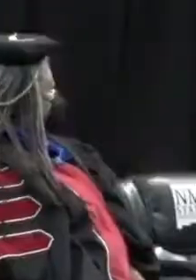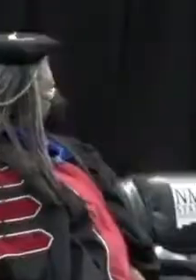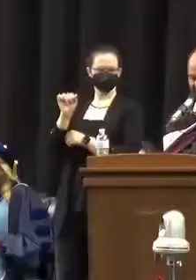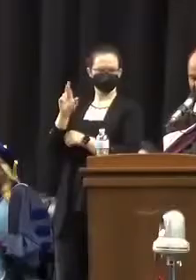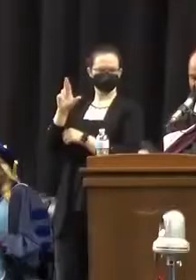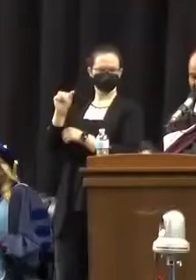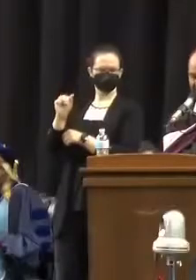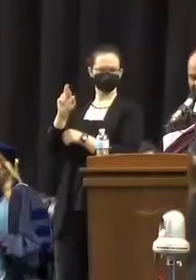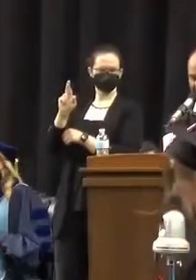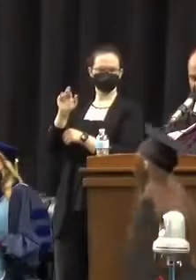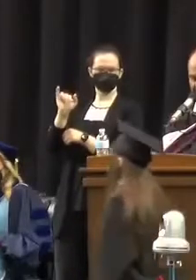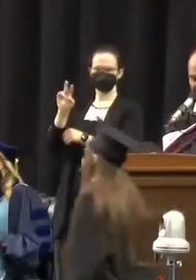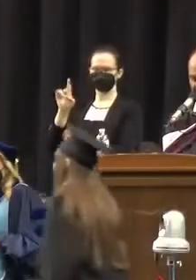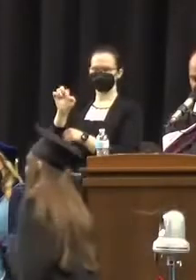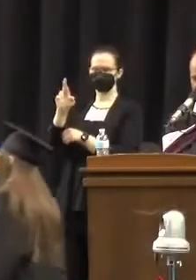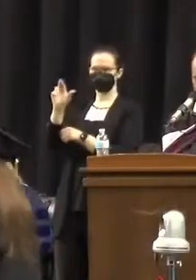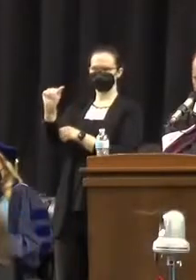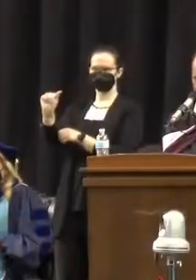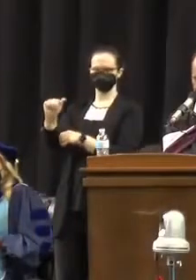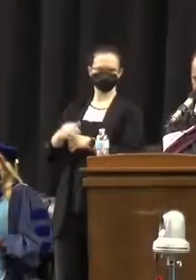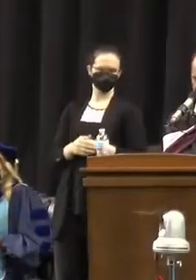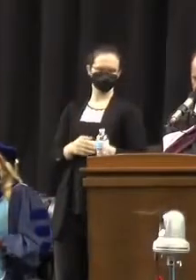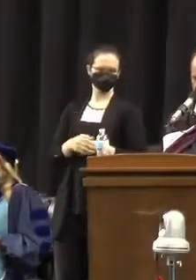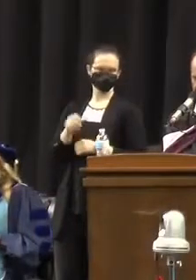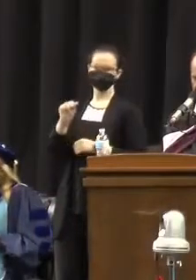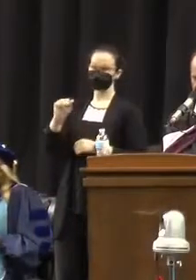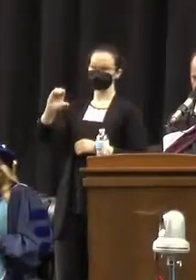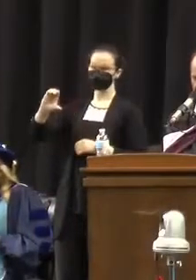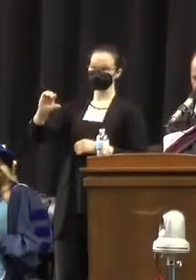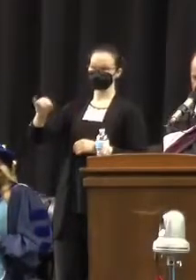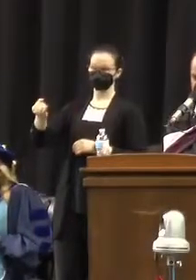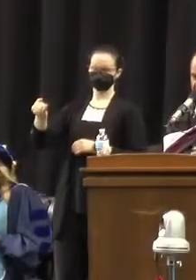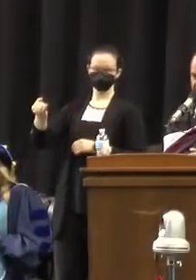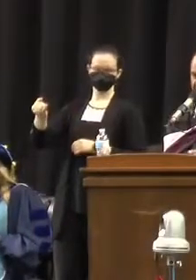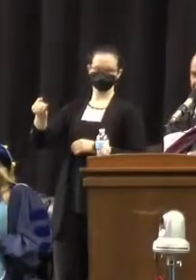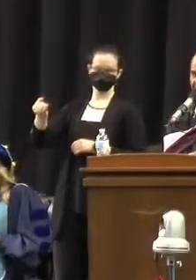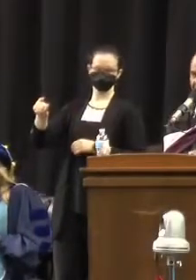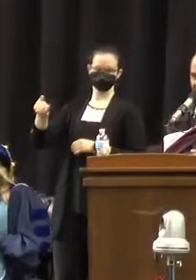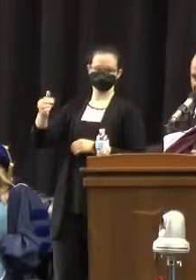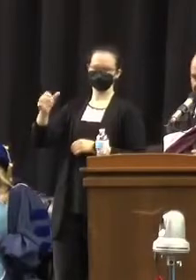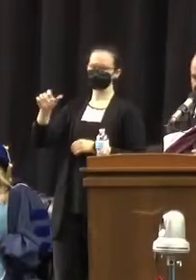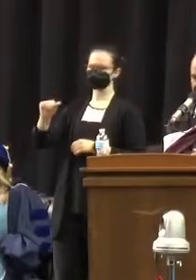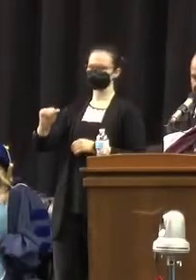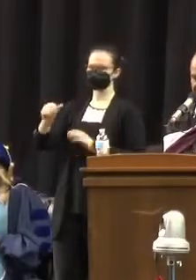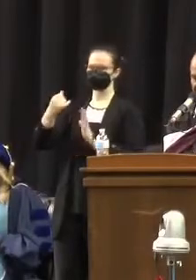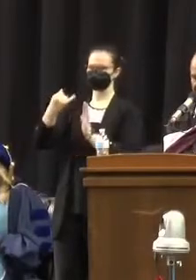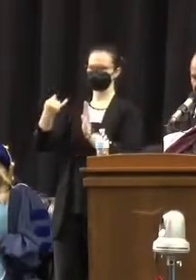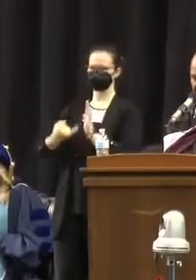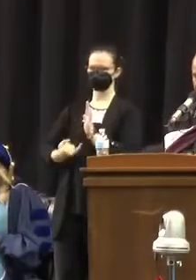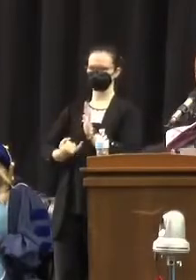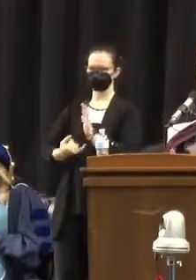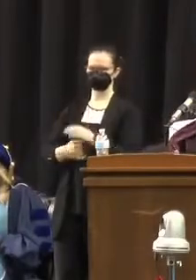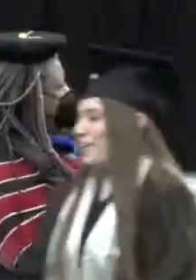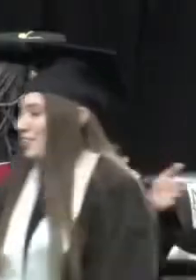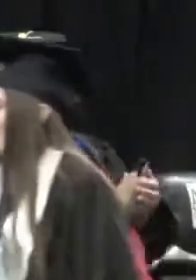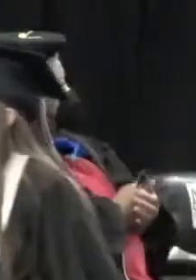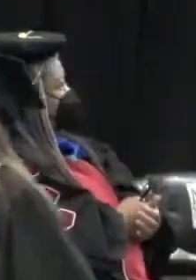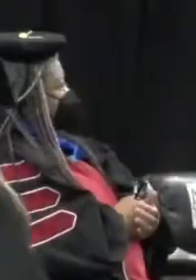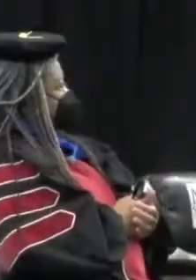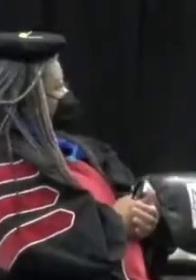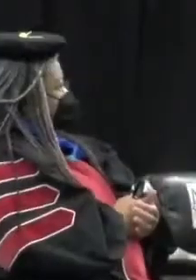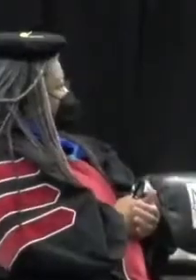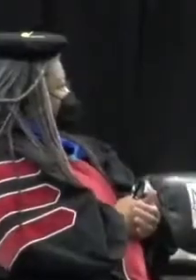Kiara Martinez Rivera, Associate in Criminal Justice and an Associate of Arts.